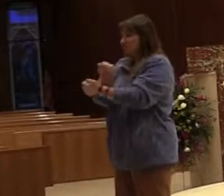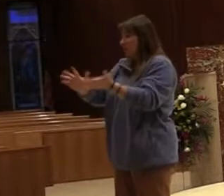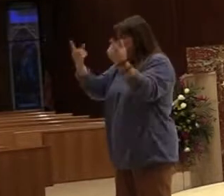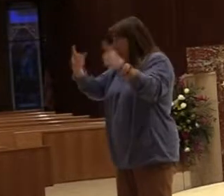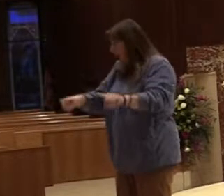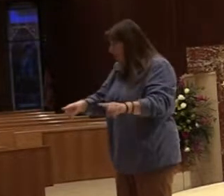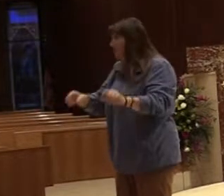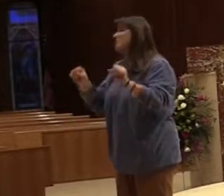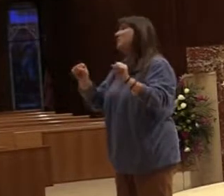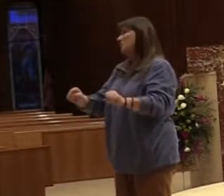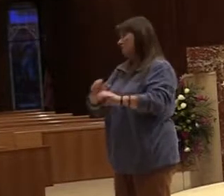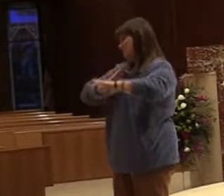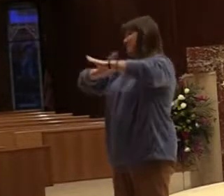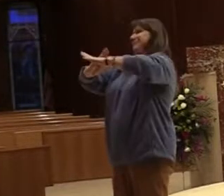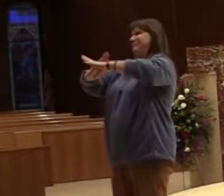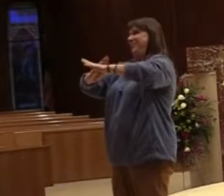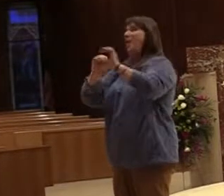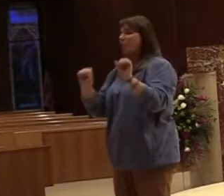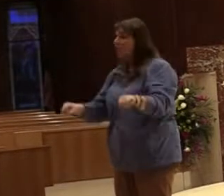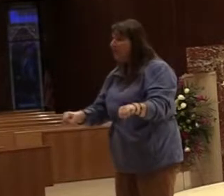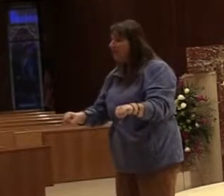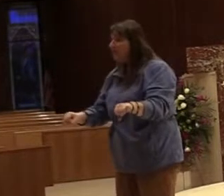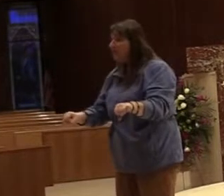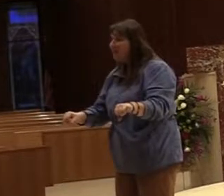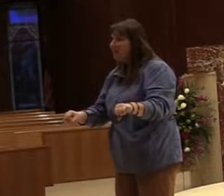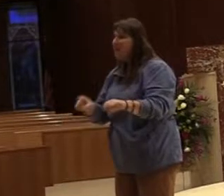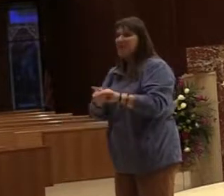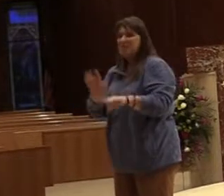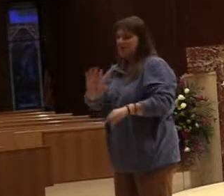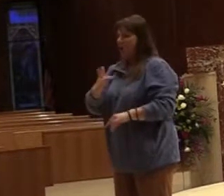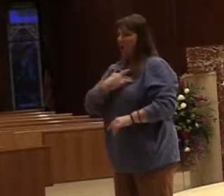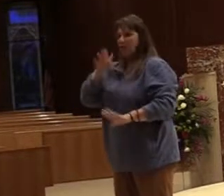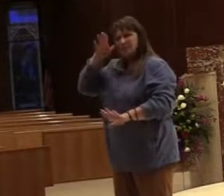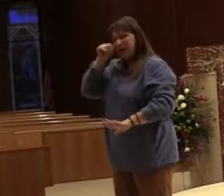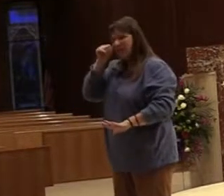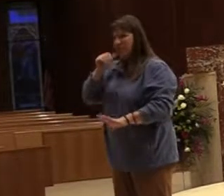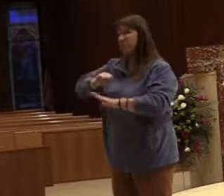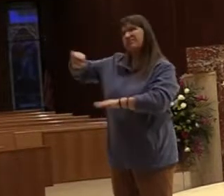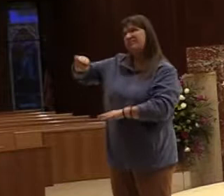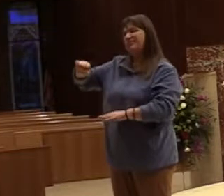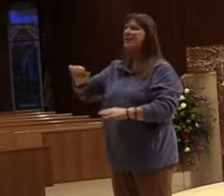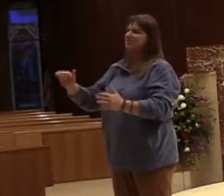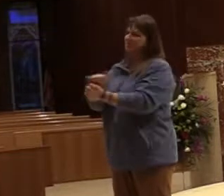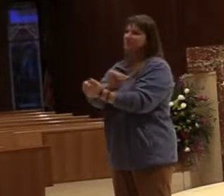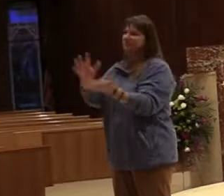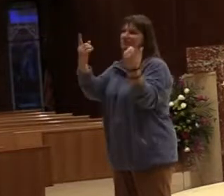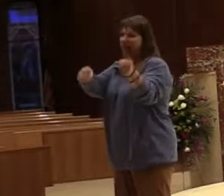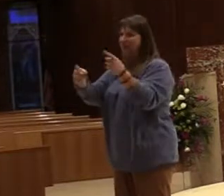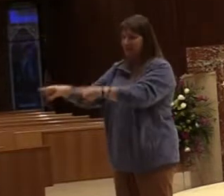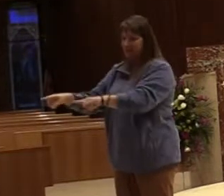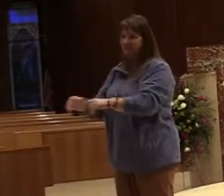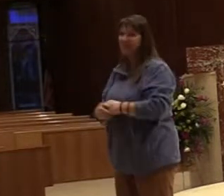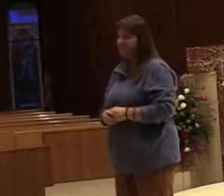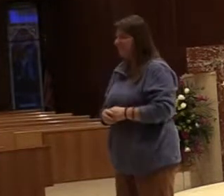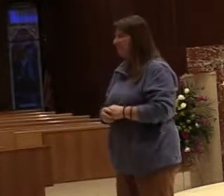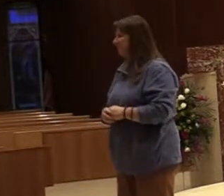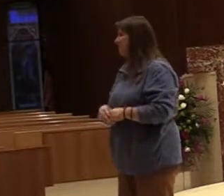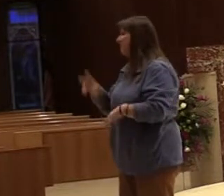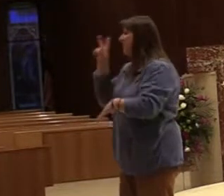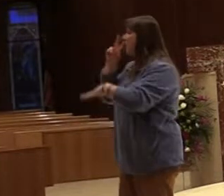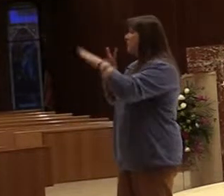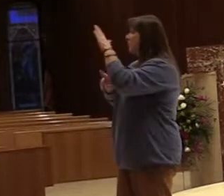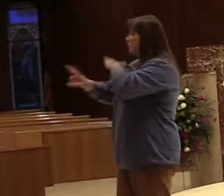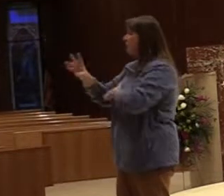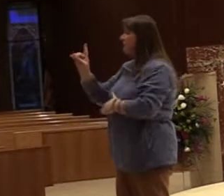They could have avoided the lack of peace they have in their own lives. The prophet Daniel also talked about the day of the